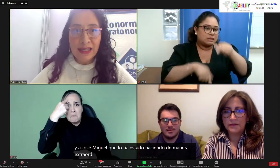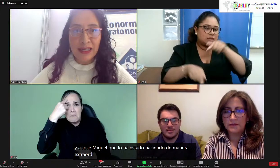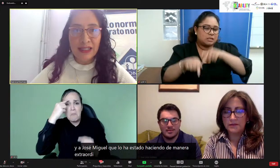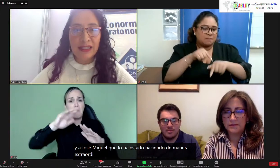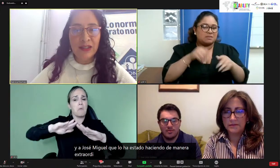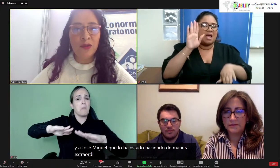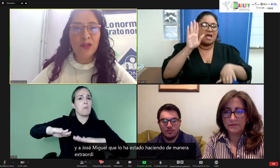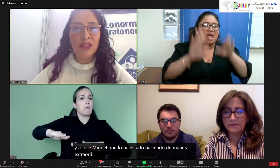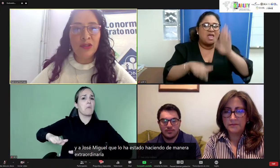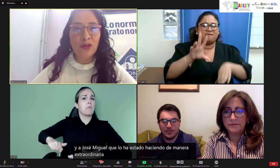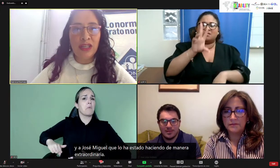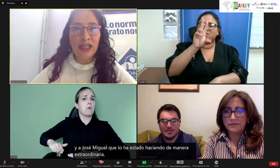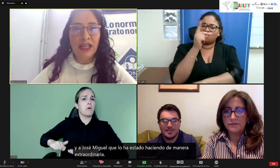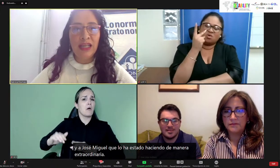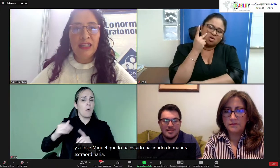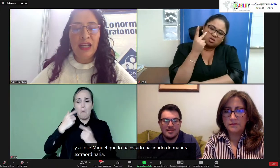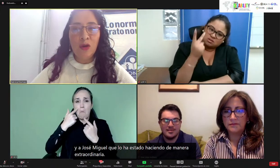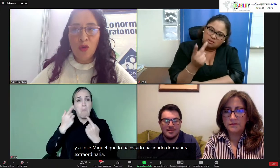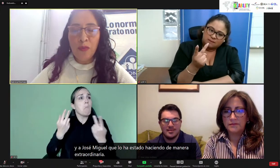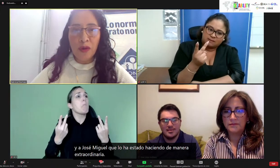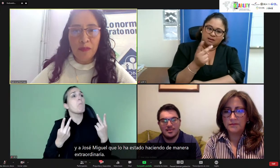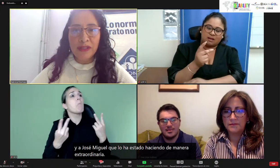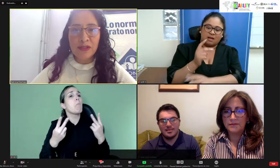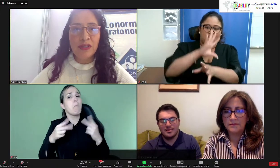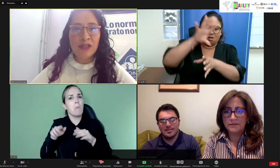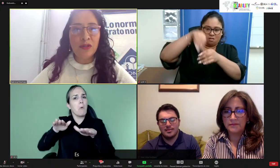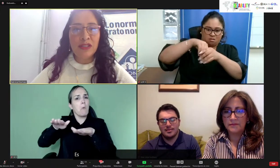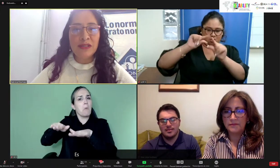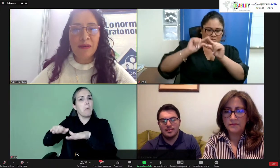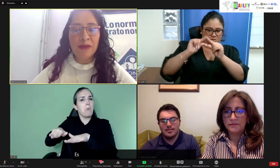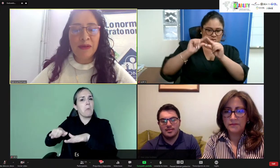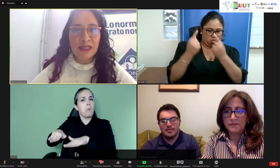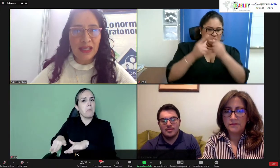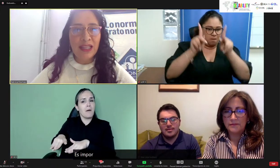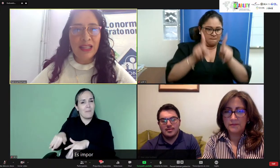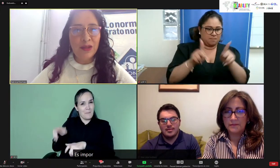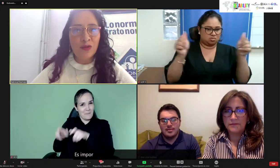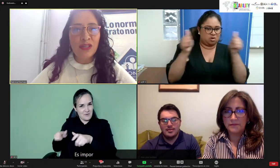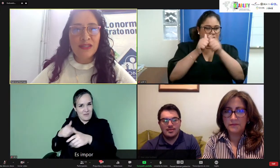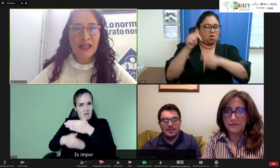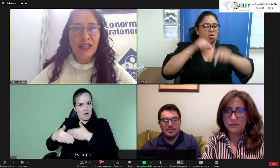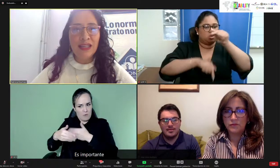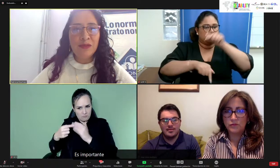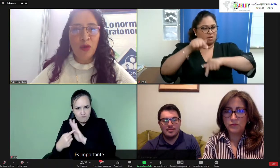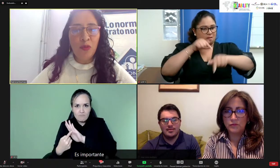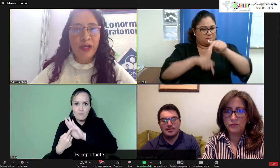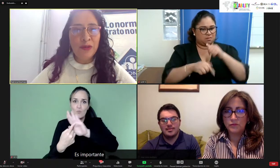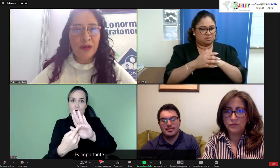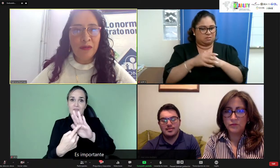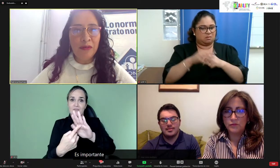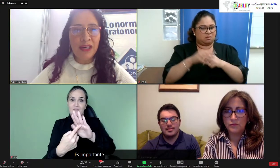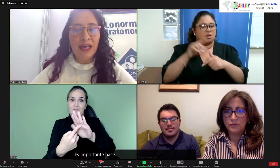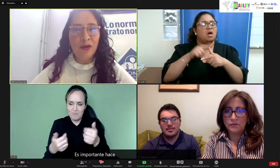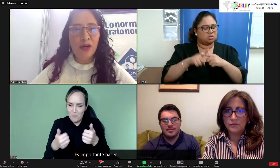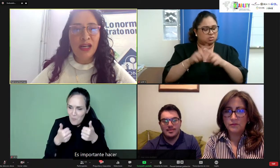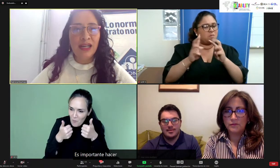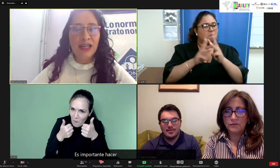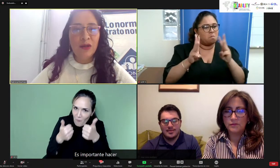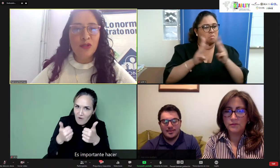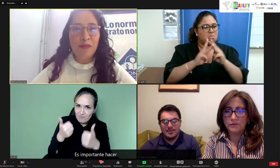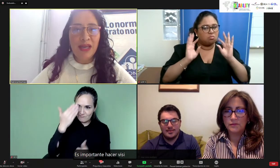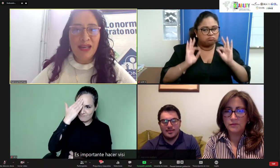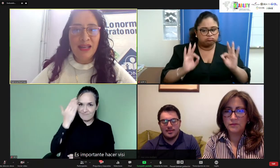disabilities visible as sometimes they become invisible we think the persons with disabilities with